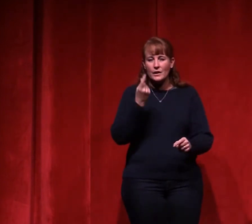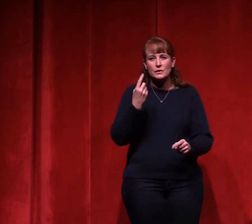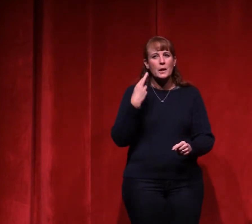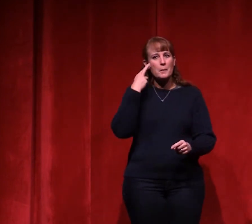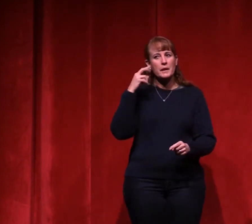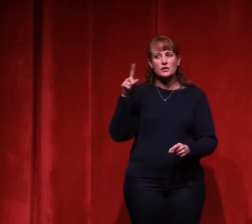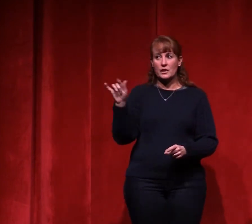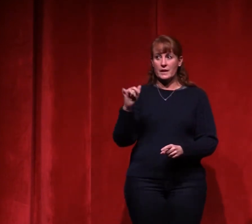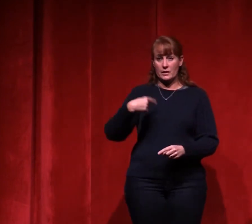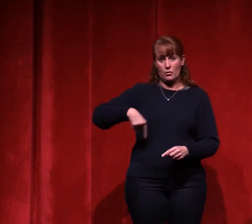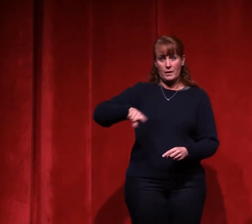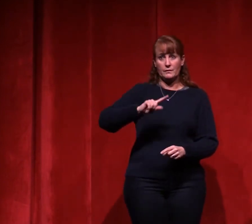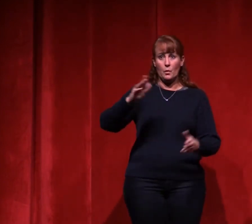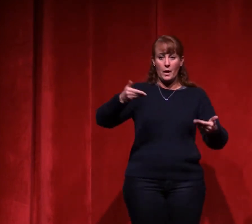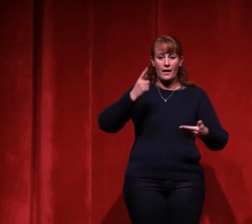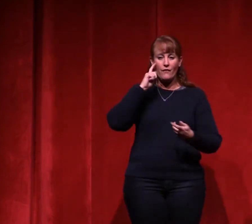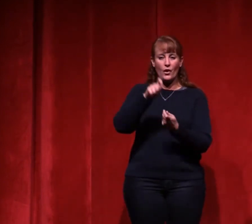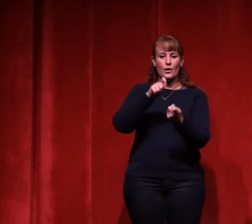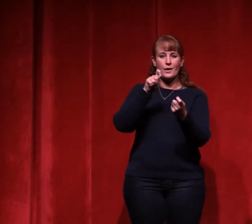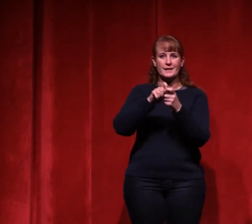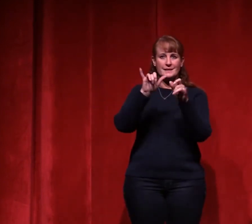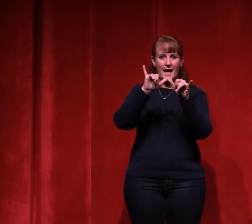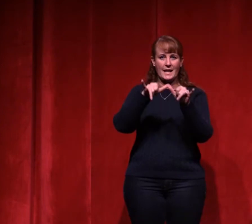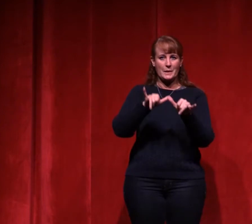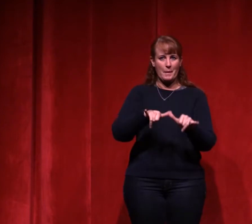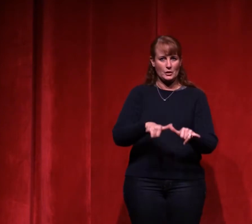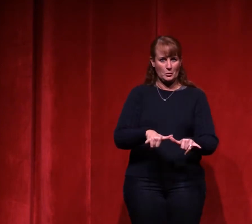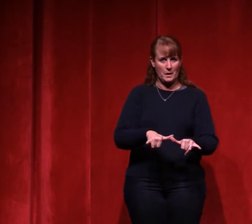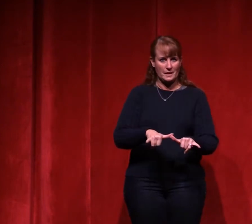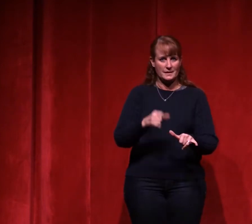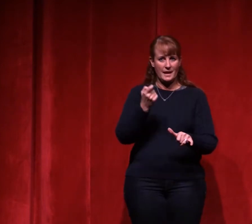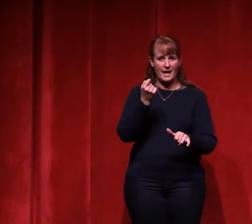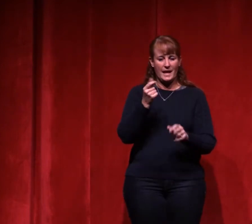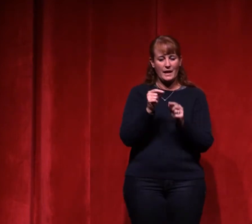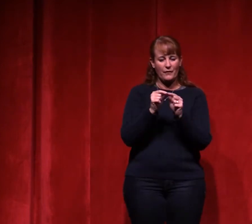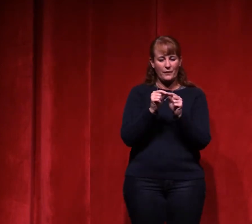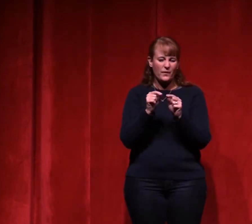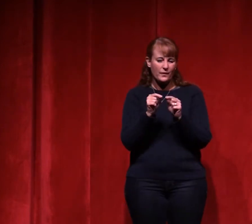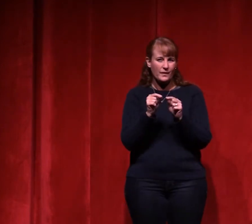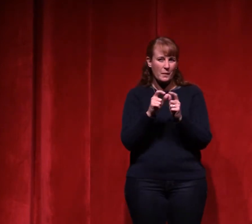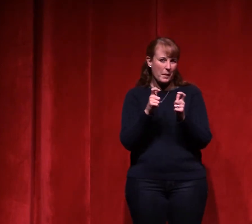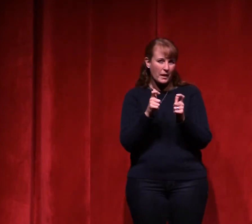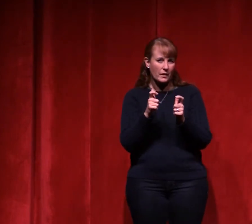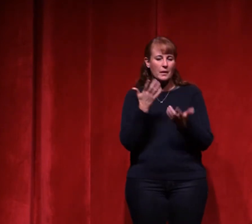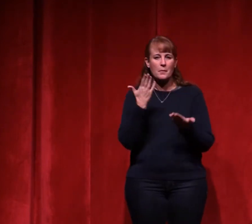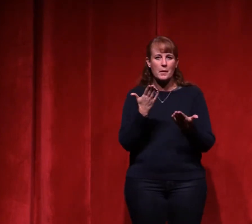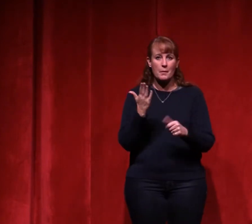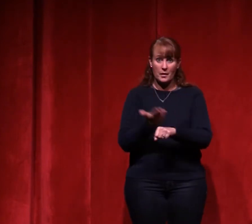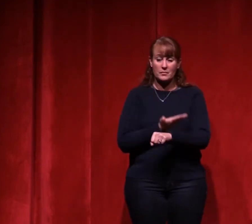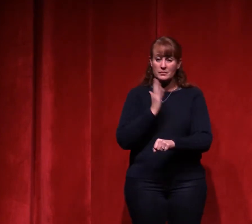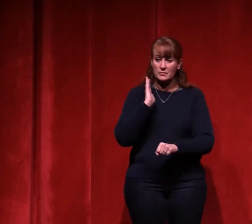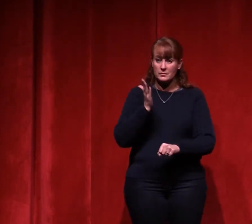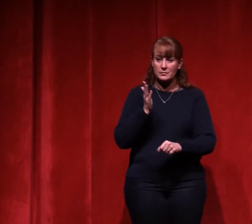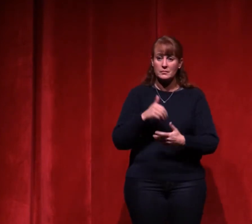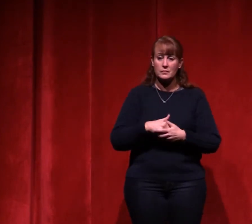like the rest of us, was hired for her exact measurements, and to deviate even a centimeter meant to possibly lose her job.